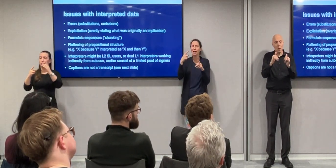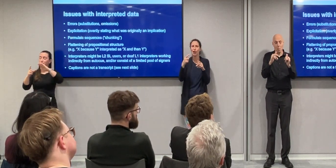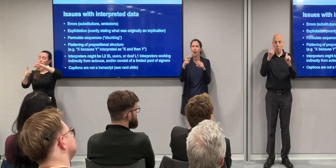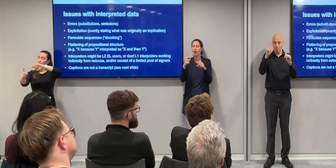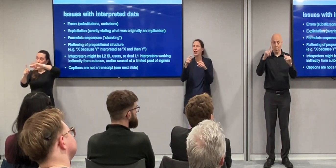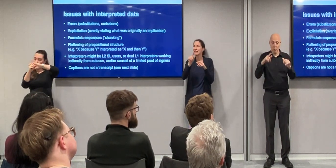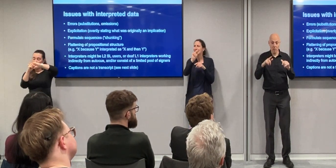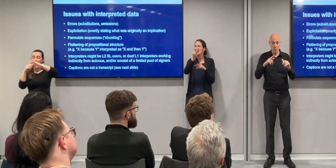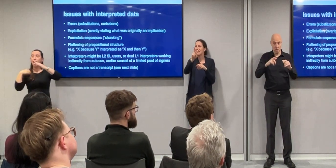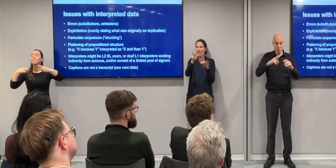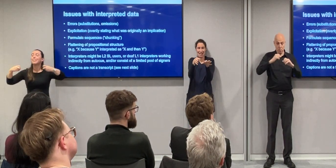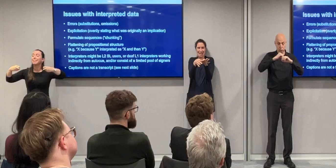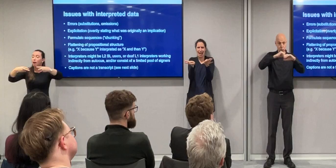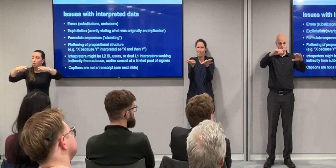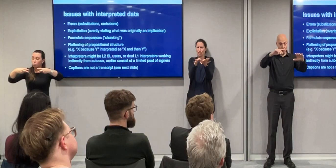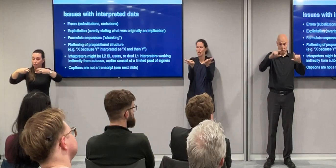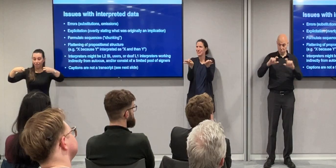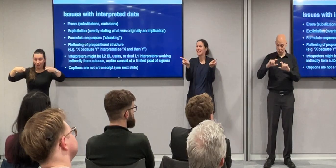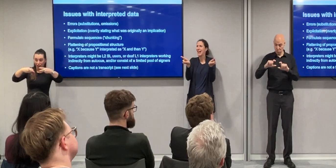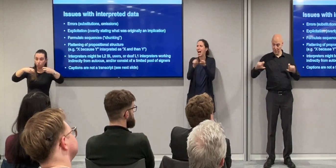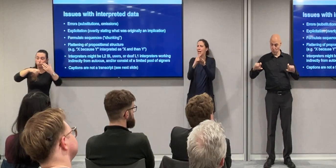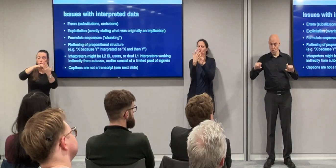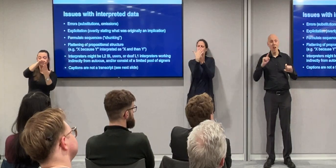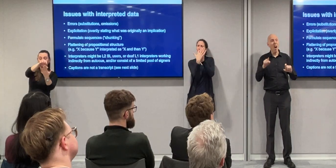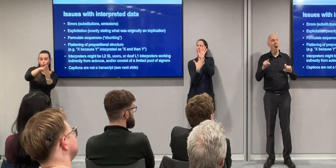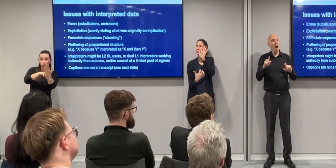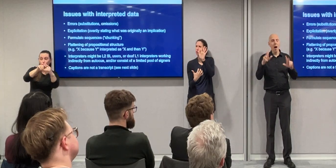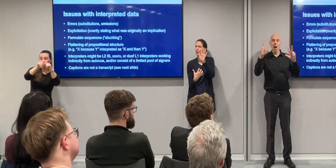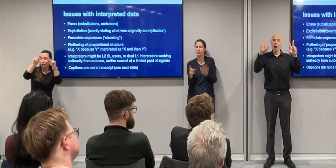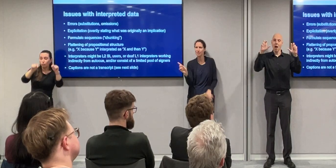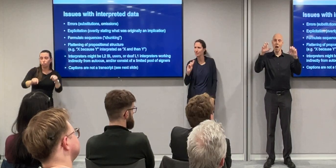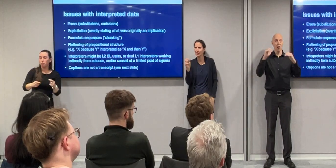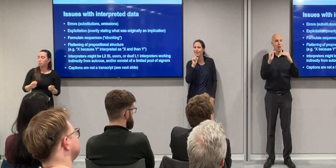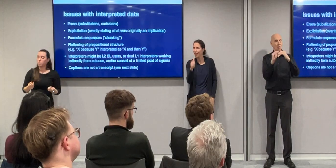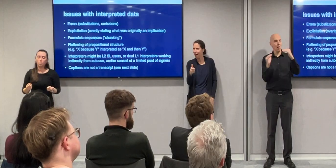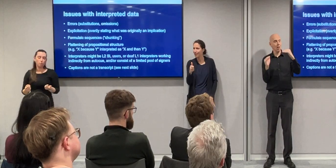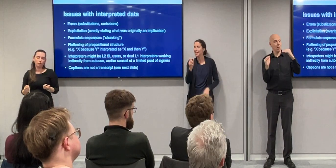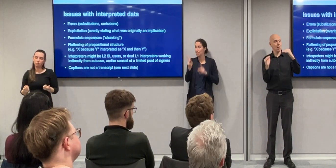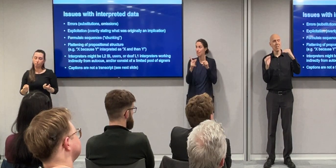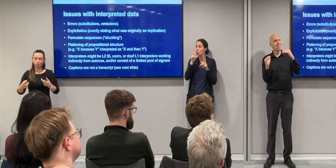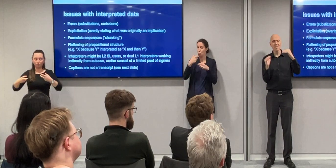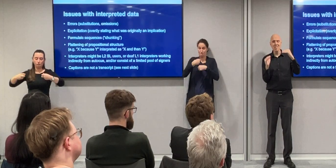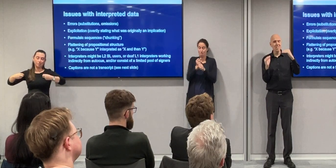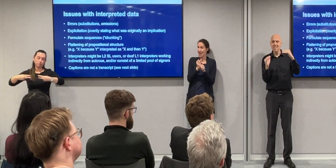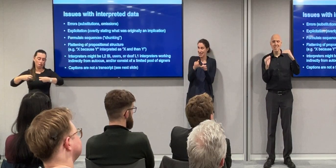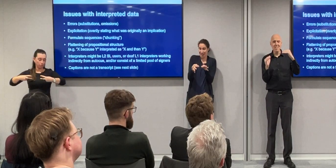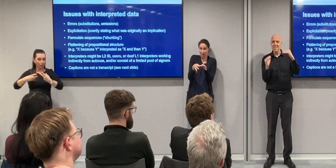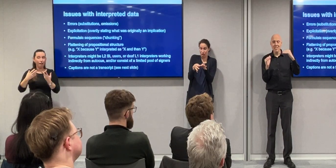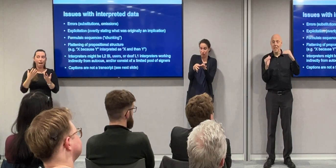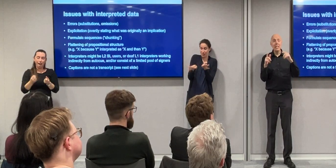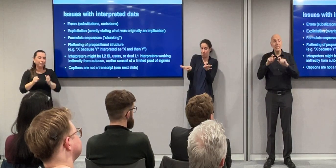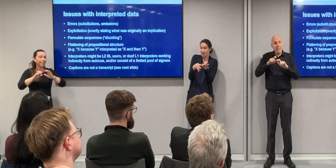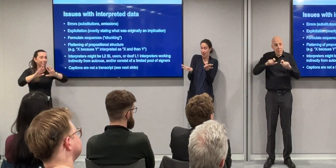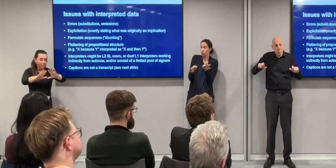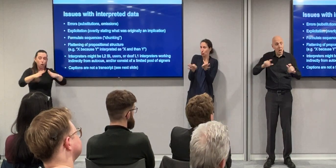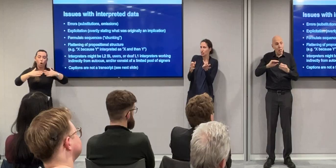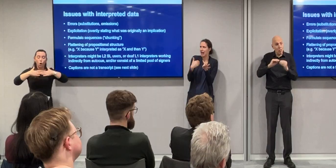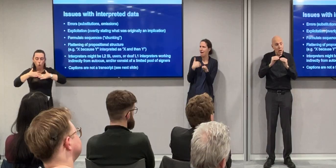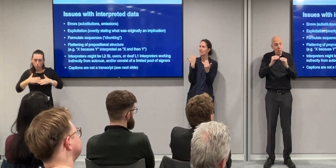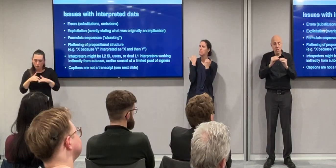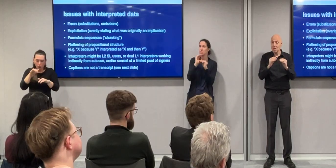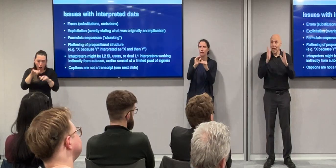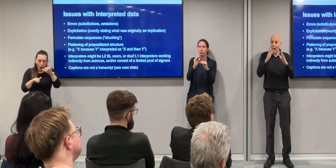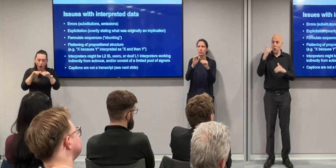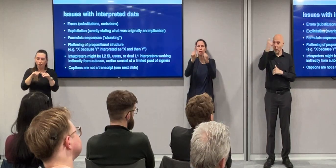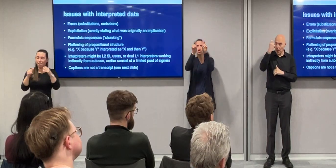a transcript. They are not a transcript. People who make subtitles are operating under all kinds of limitations, the size of the